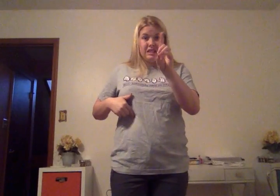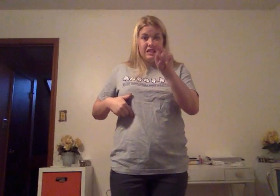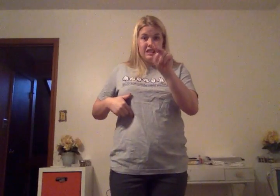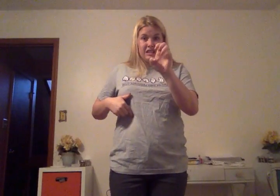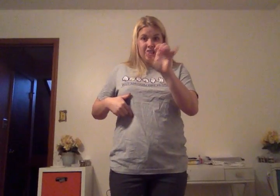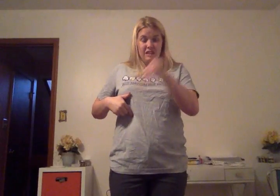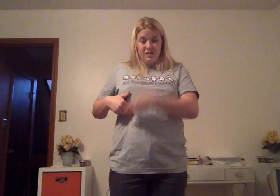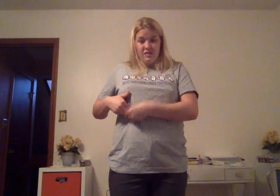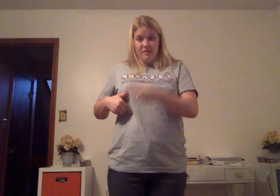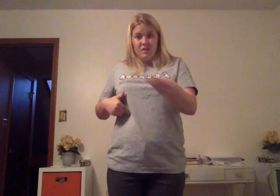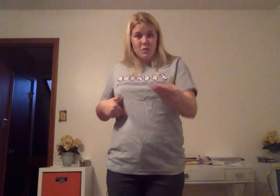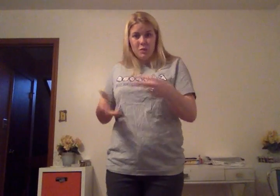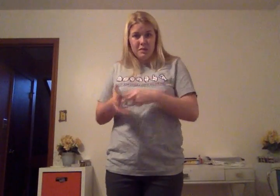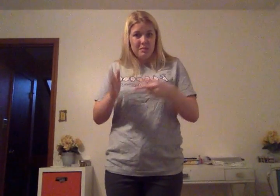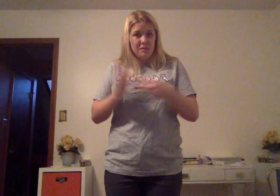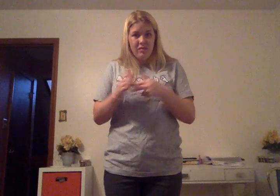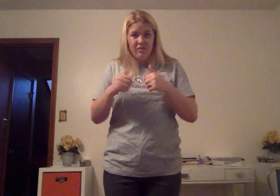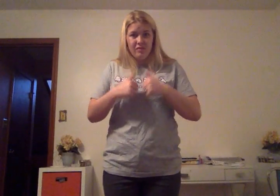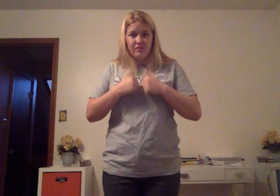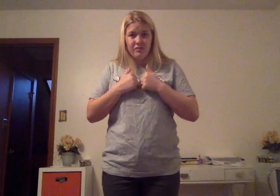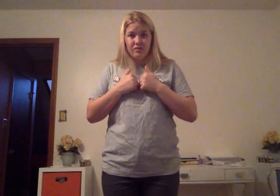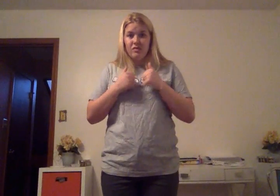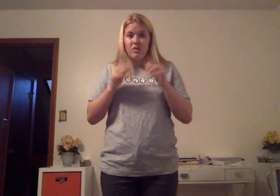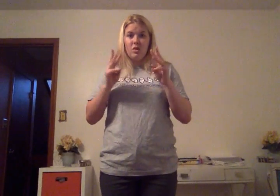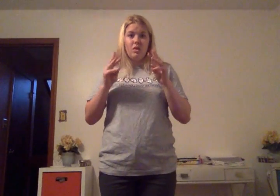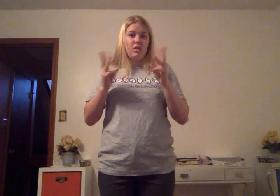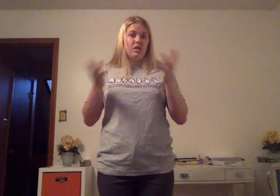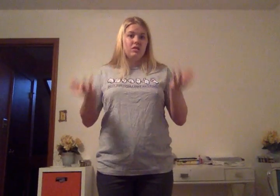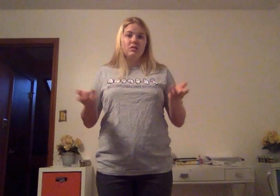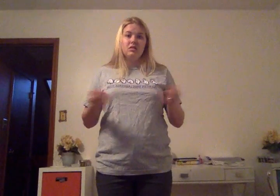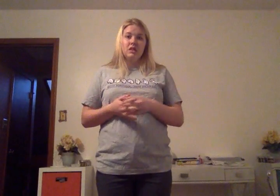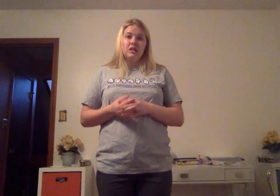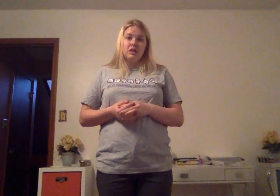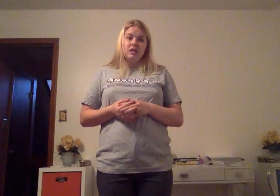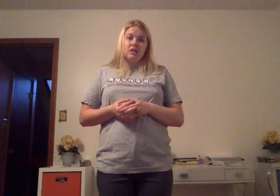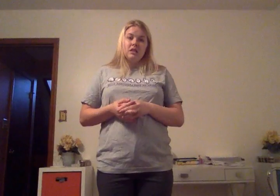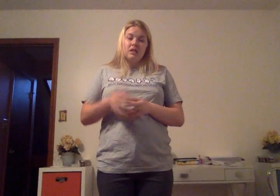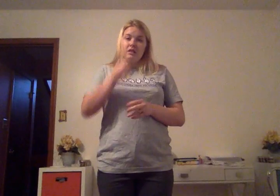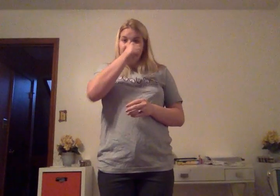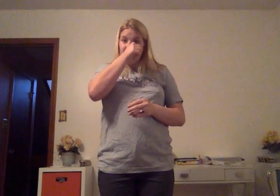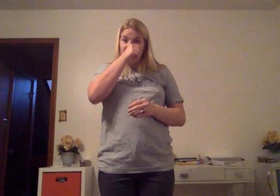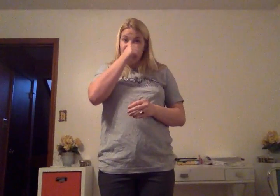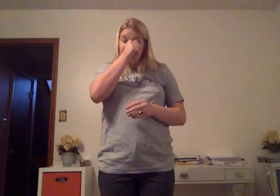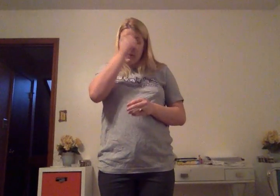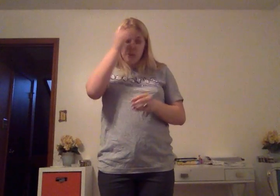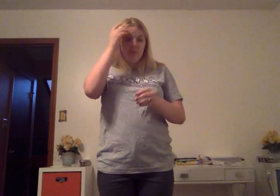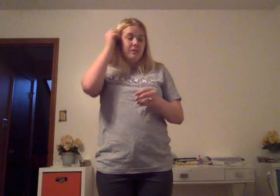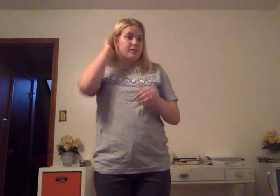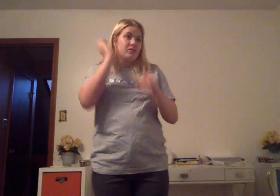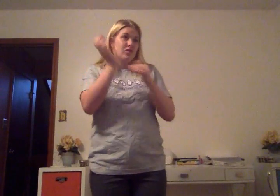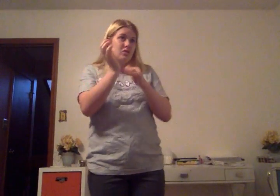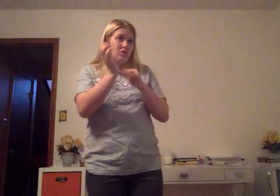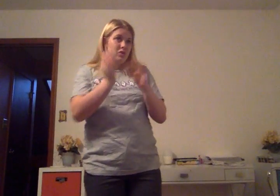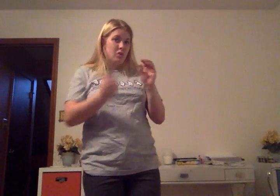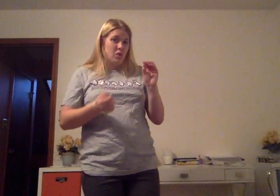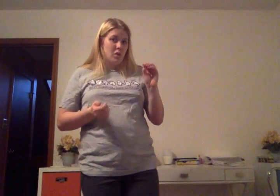just a scary process, learning everything. And I remember telling the nurses, like, okay, I'm going to find out first. And the donors always find